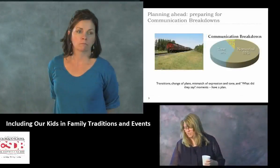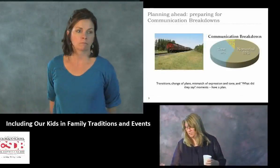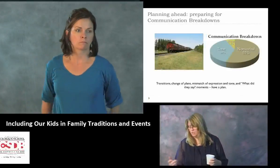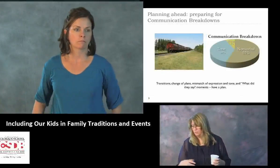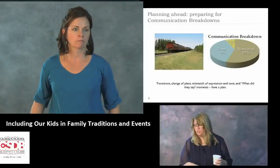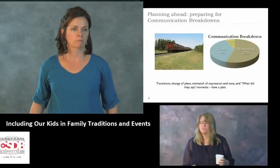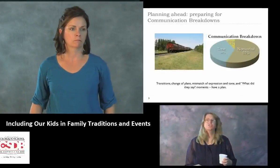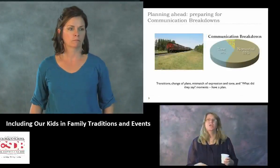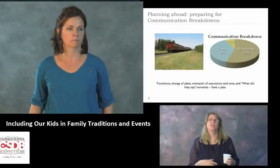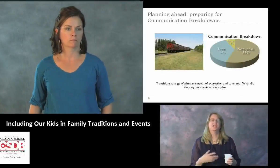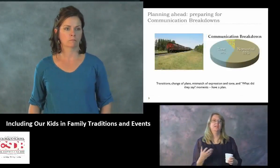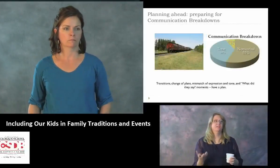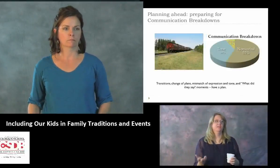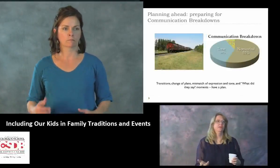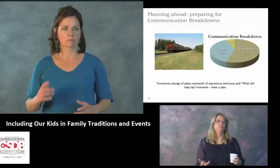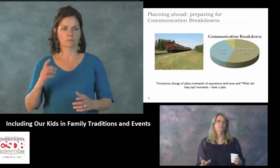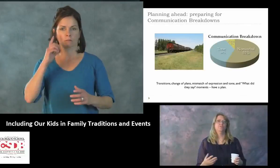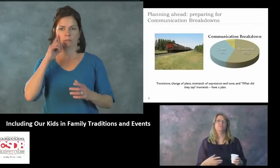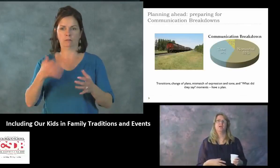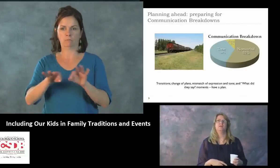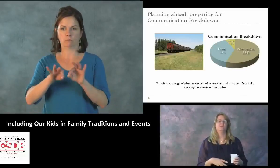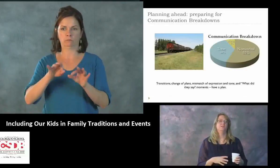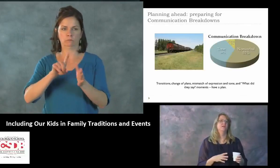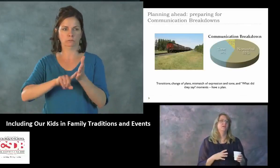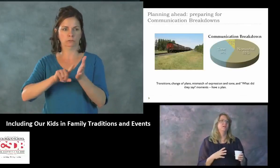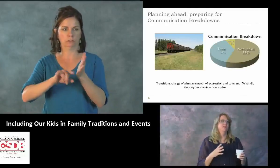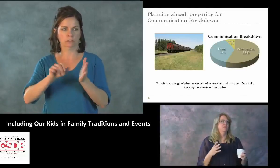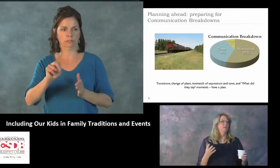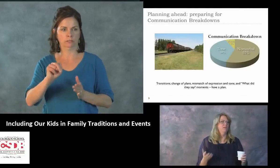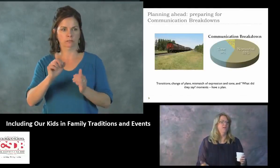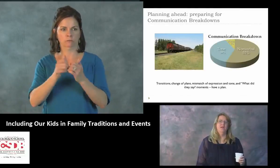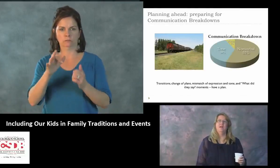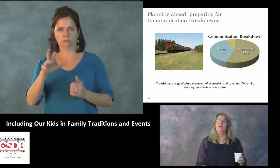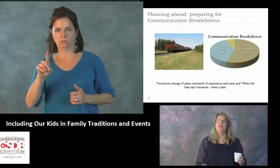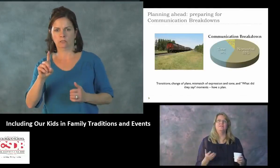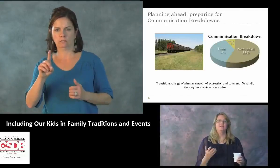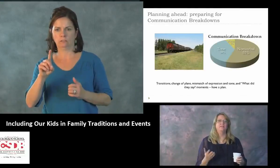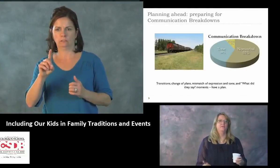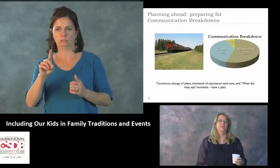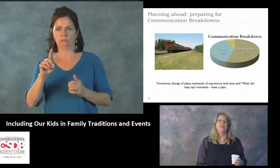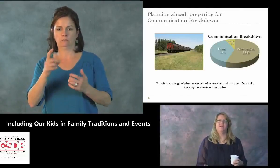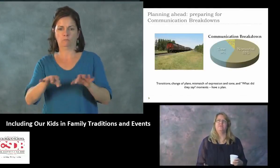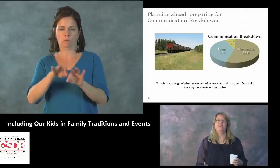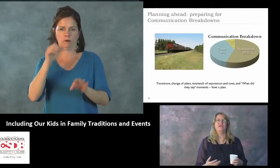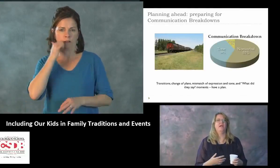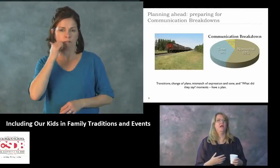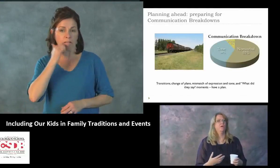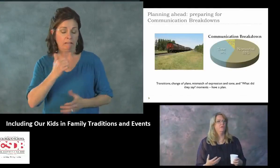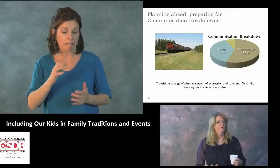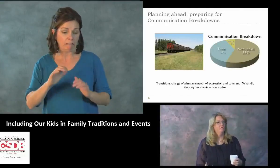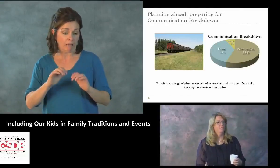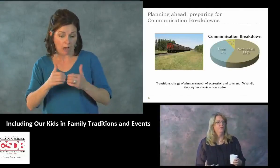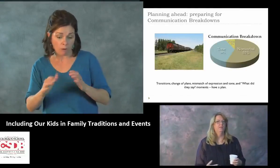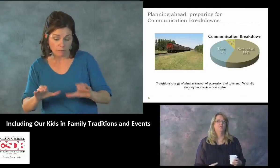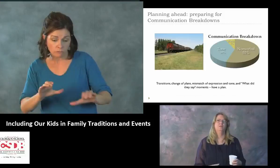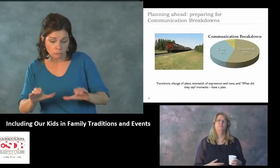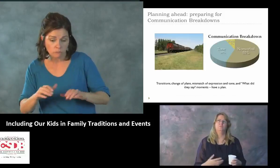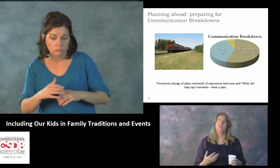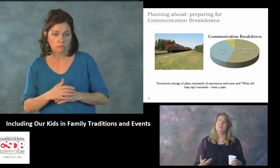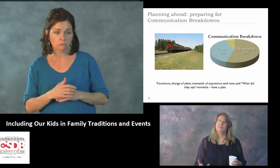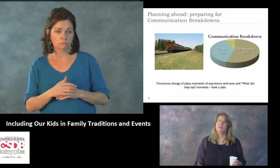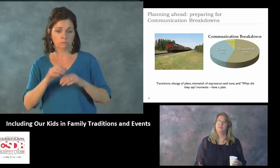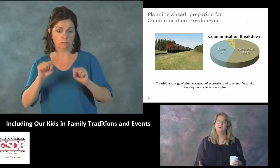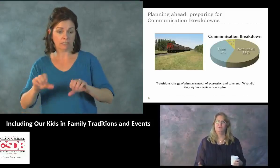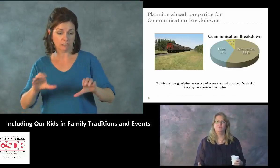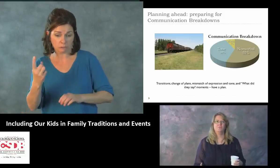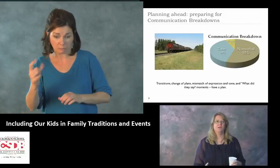I think, too, just checking in with your child at least a little bit every day. How are you doing?